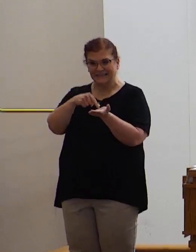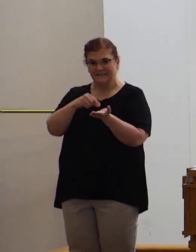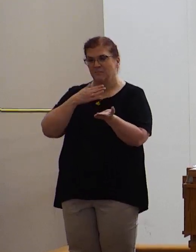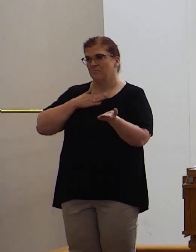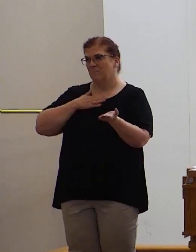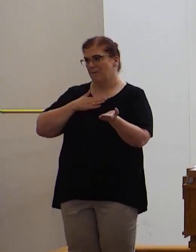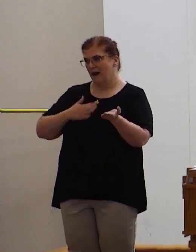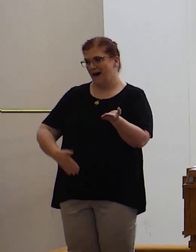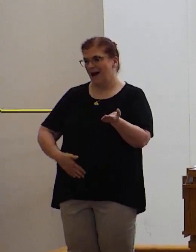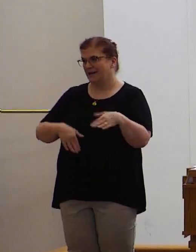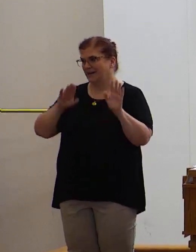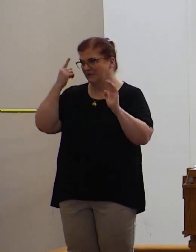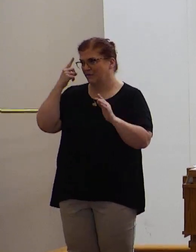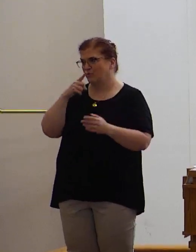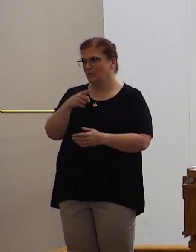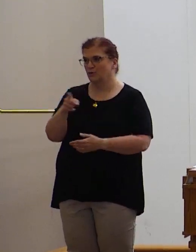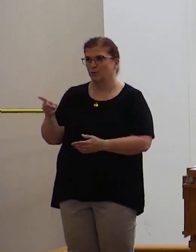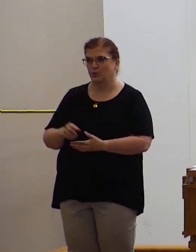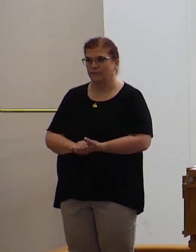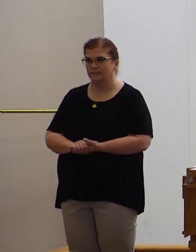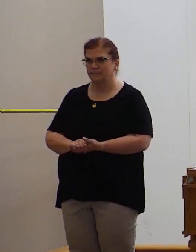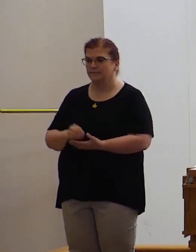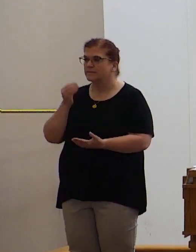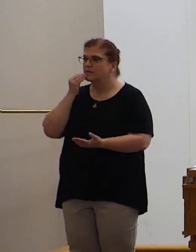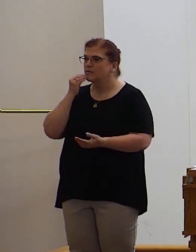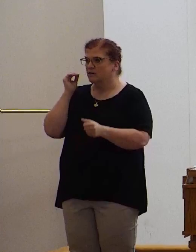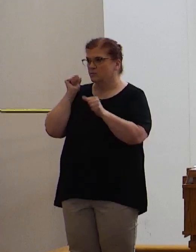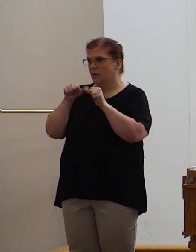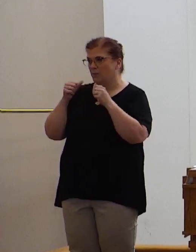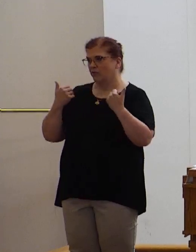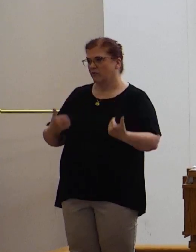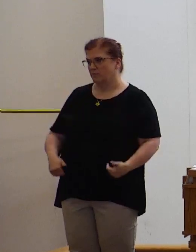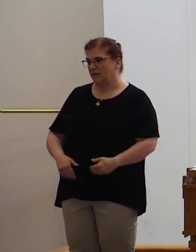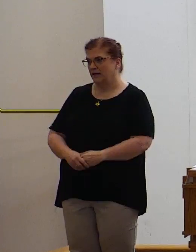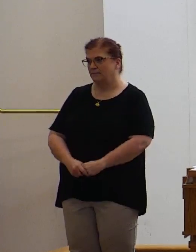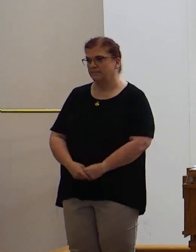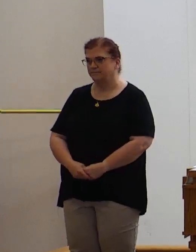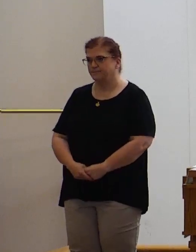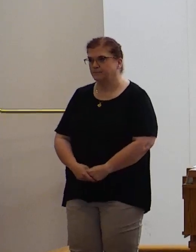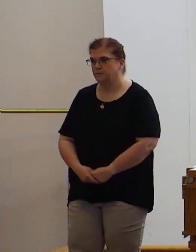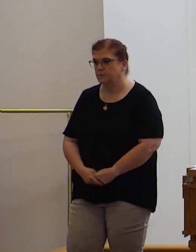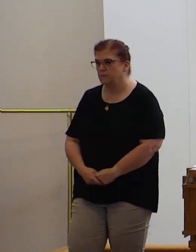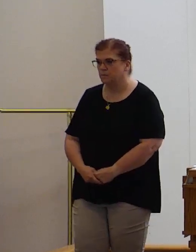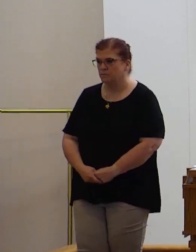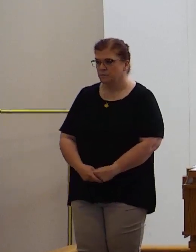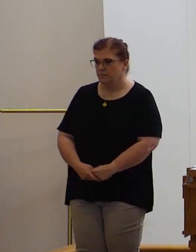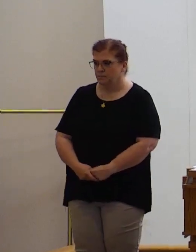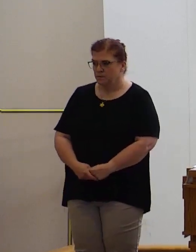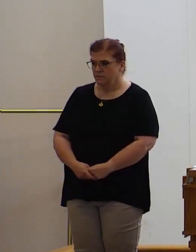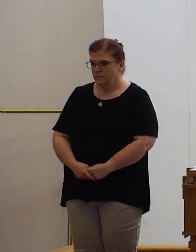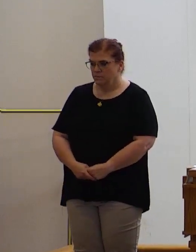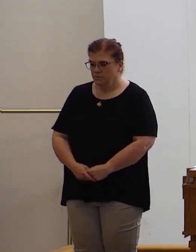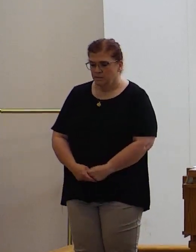This is my body, which is given for you. Do this for the remembrance of me."